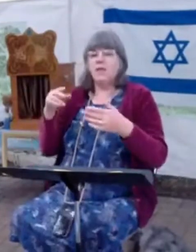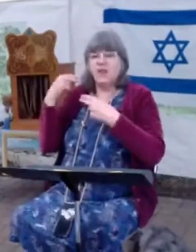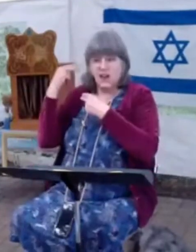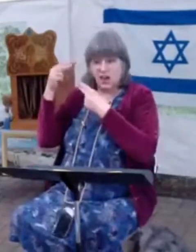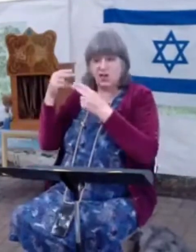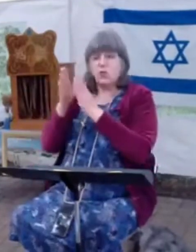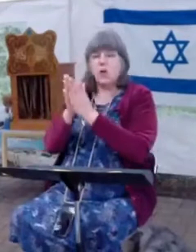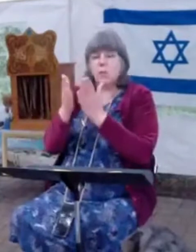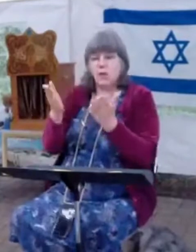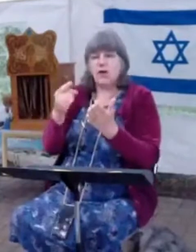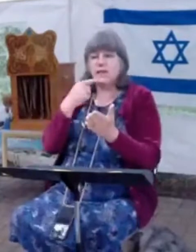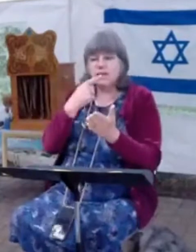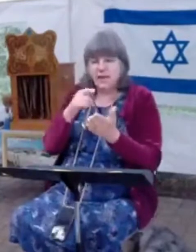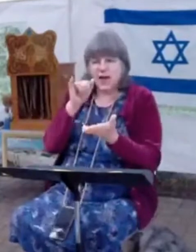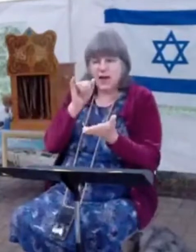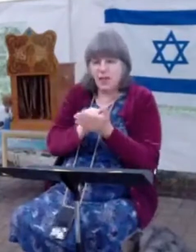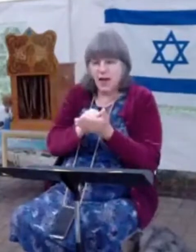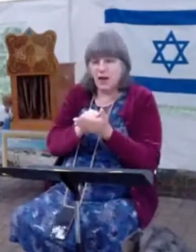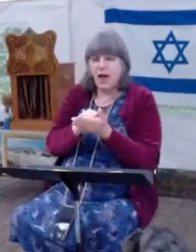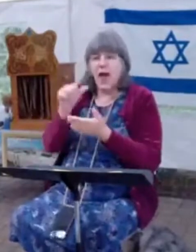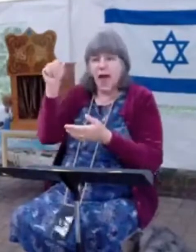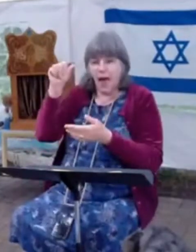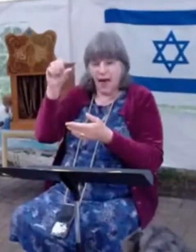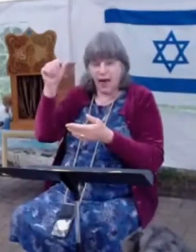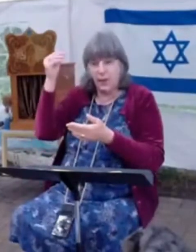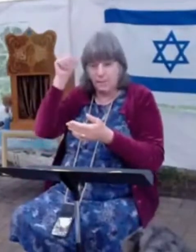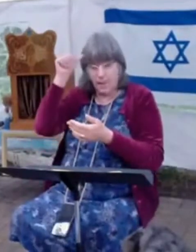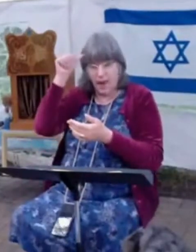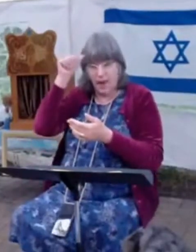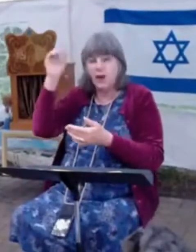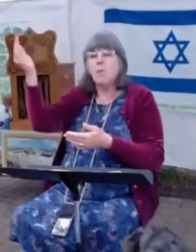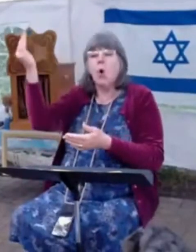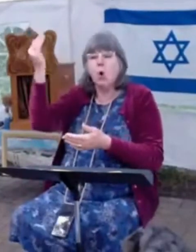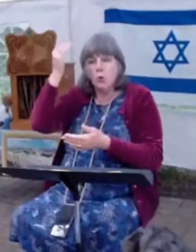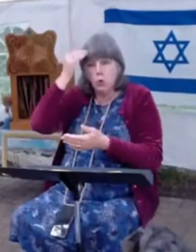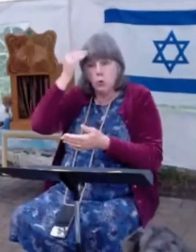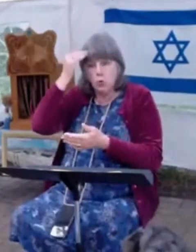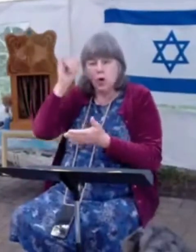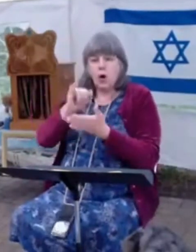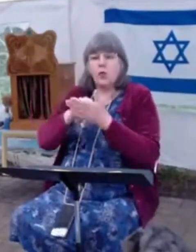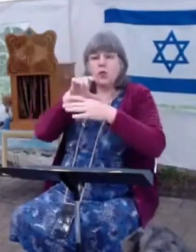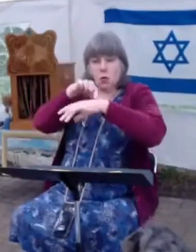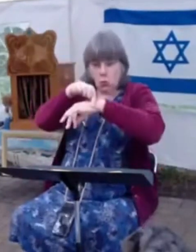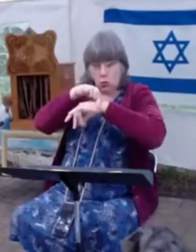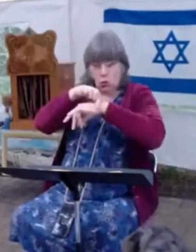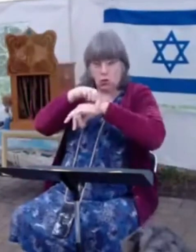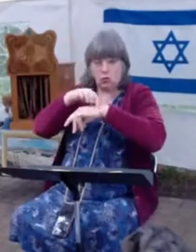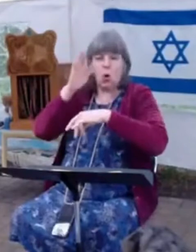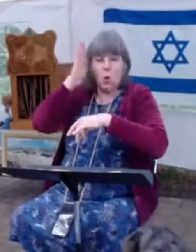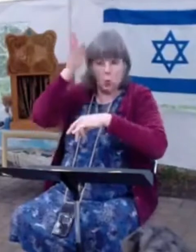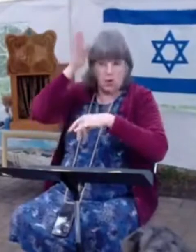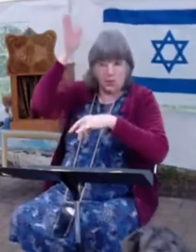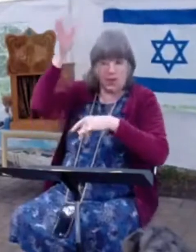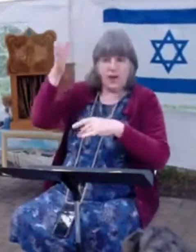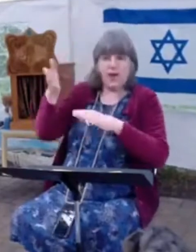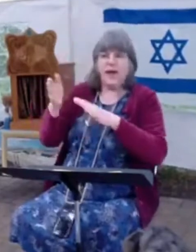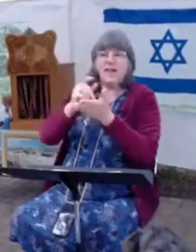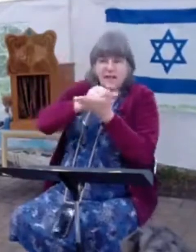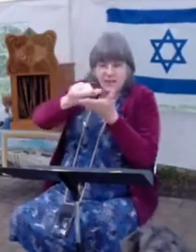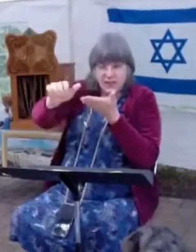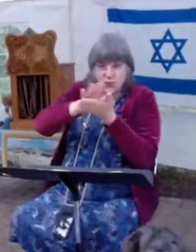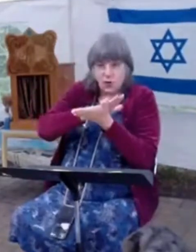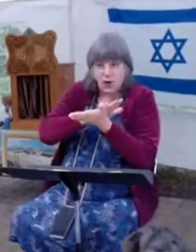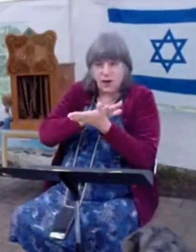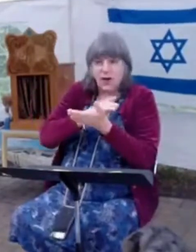pillars, one of brick, one of stone. They inscribed their discoveries on them both, that in case the pillar of brick should be destroyed by the flood, the pillar of stone